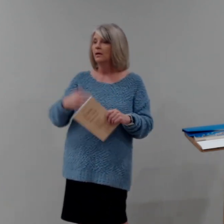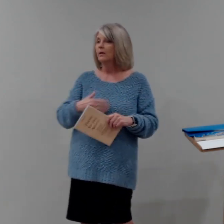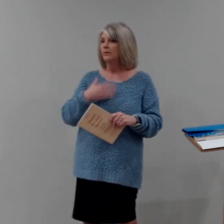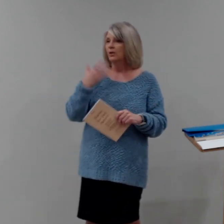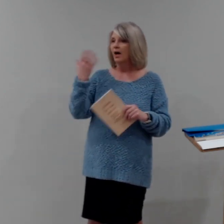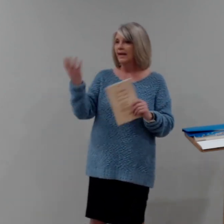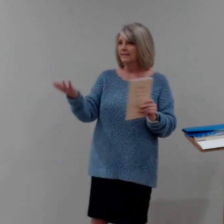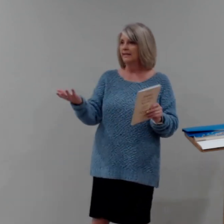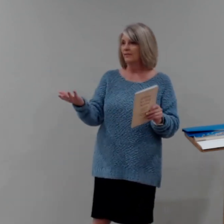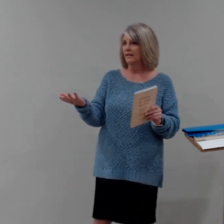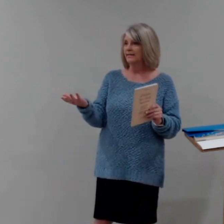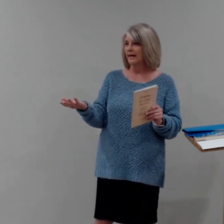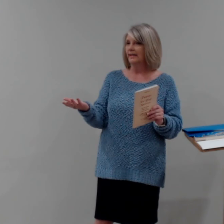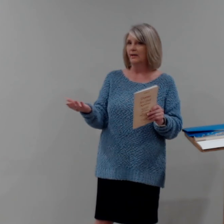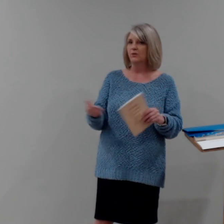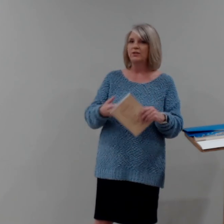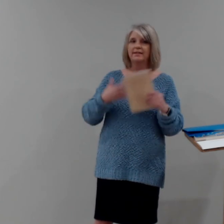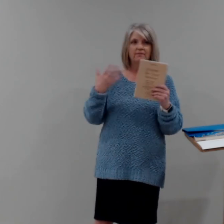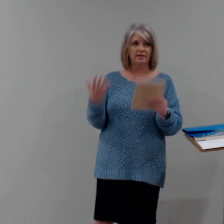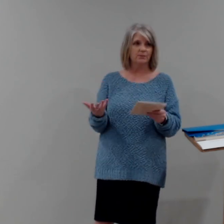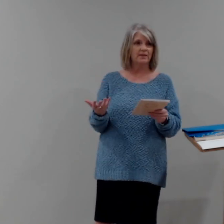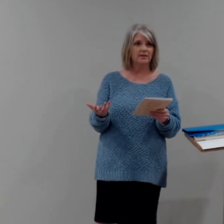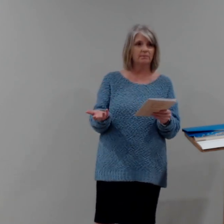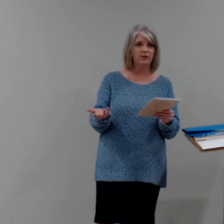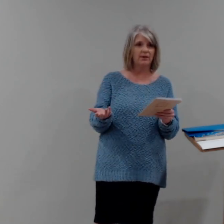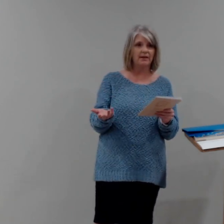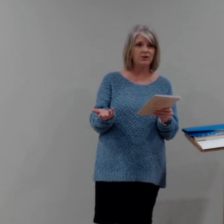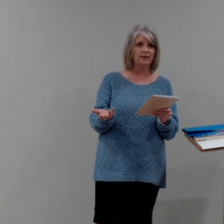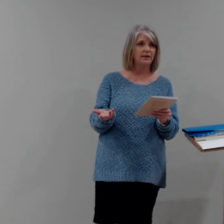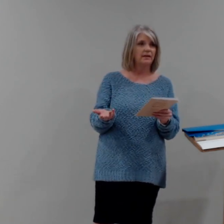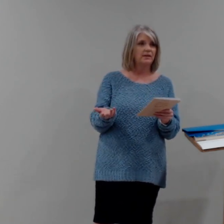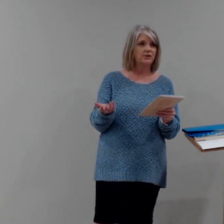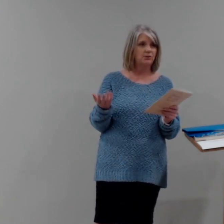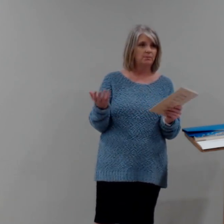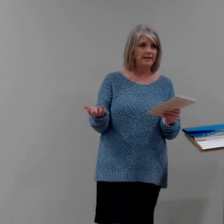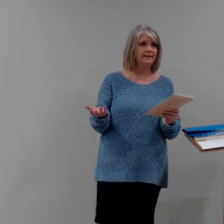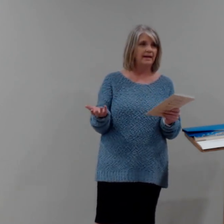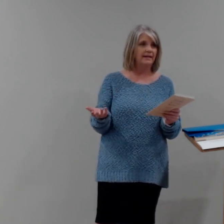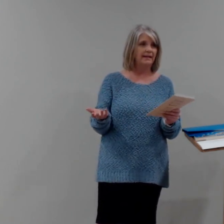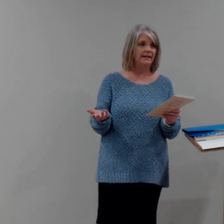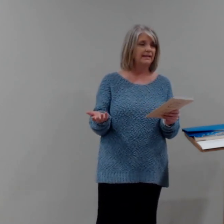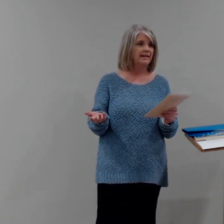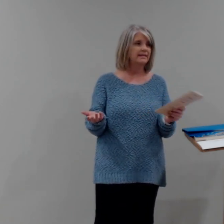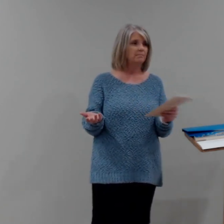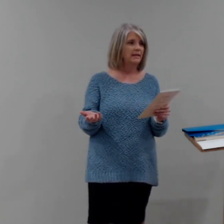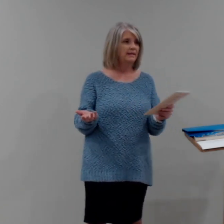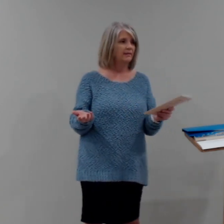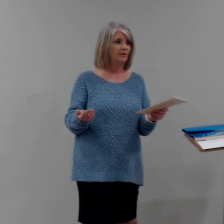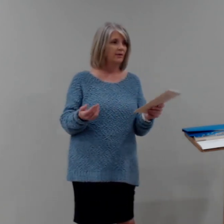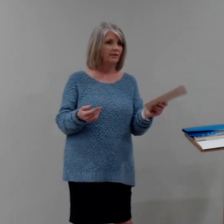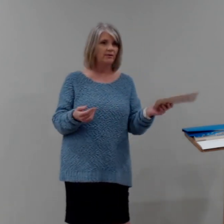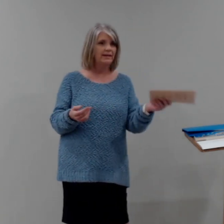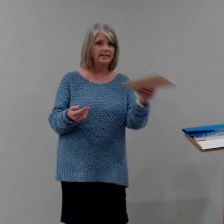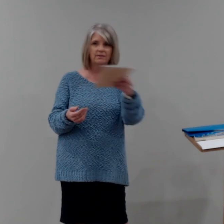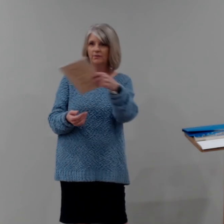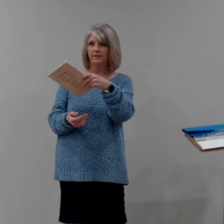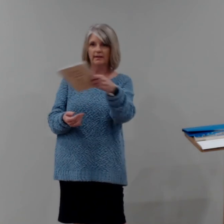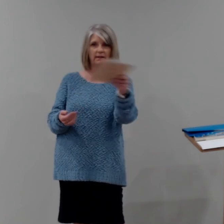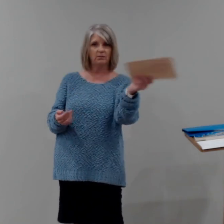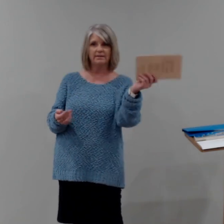But God has given us sign language. He's given us ways of communication to meet that need. It doesn't mean they're any different than anyone sitting